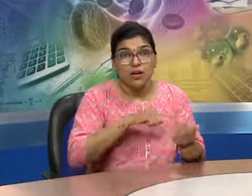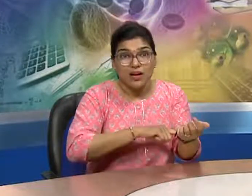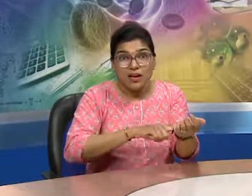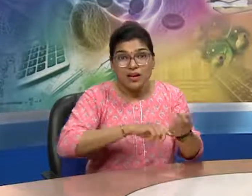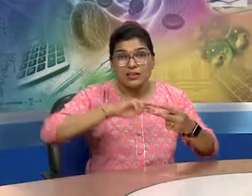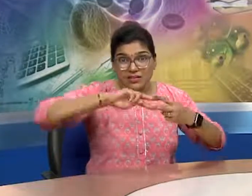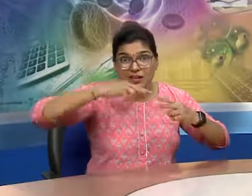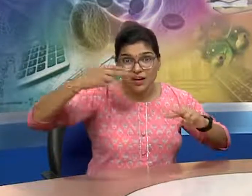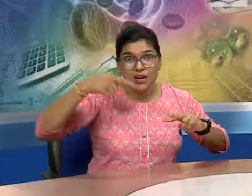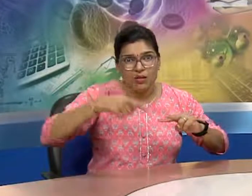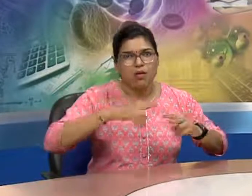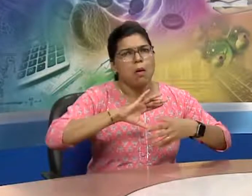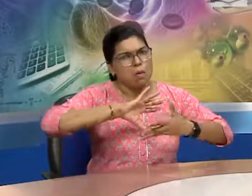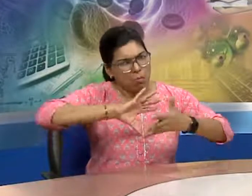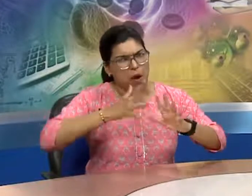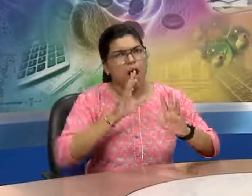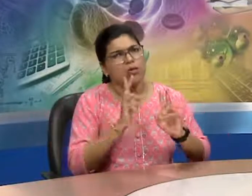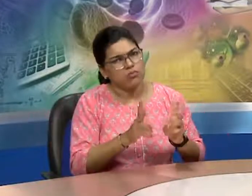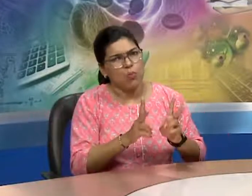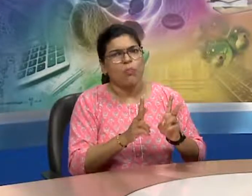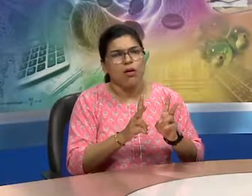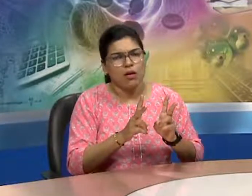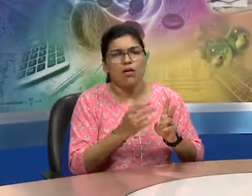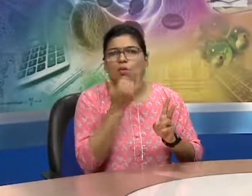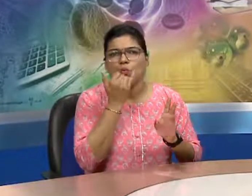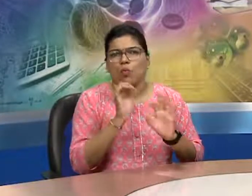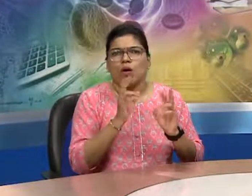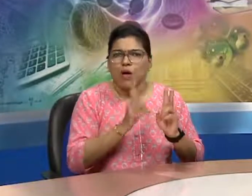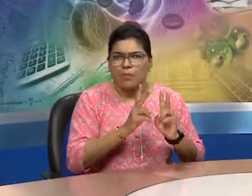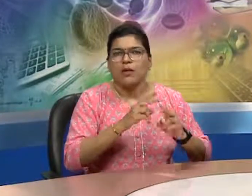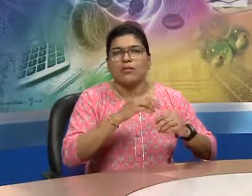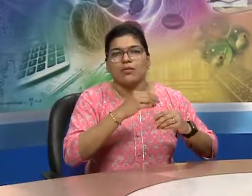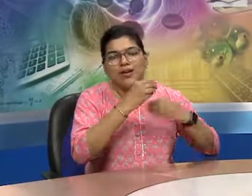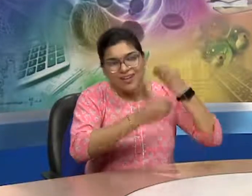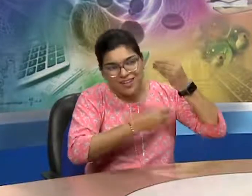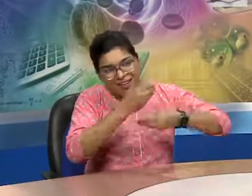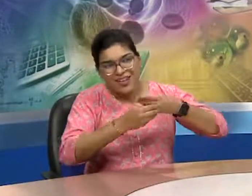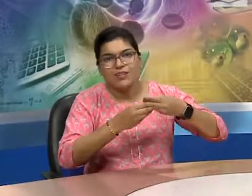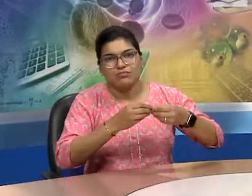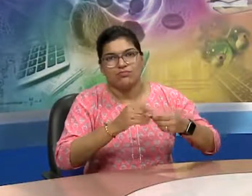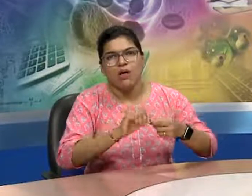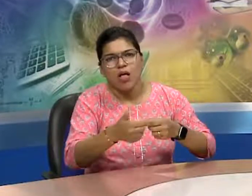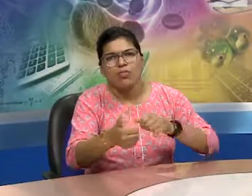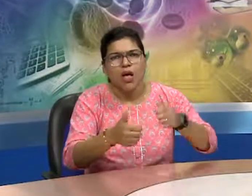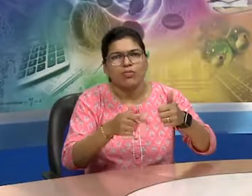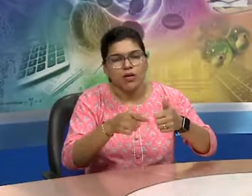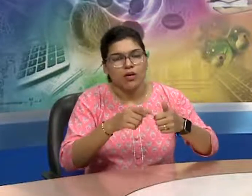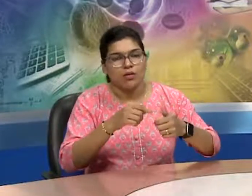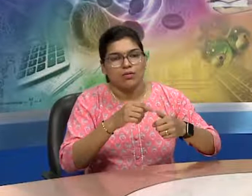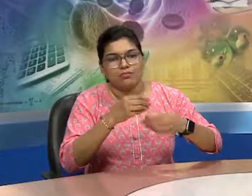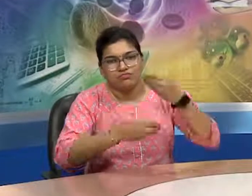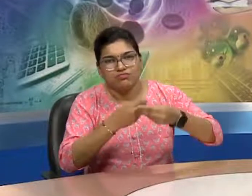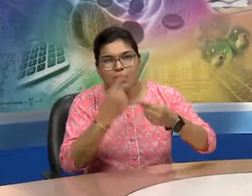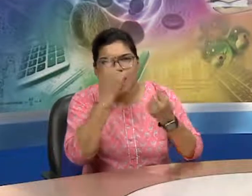And every species has its own set of genetic characteristics